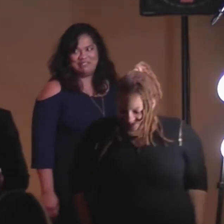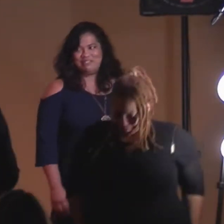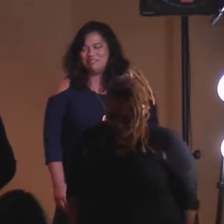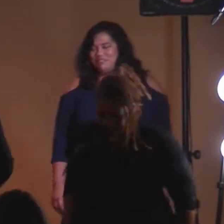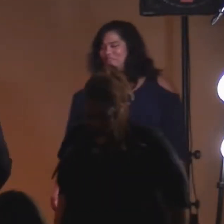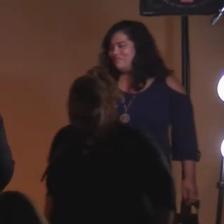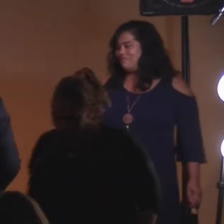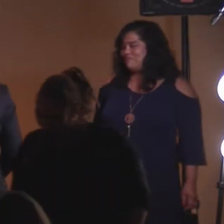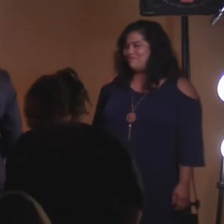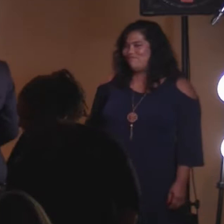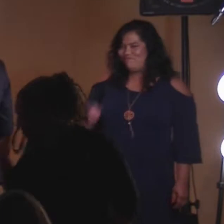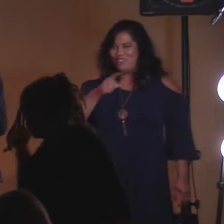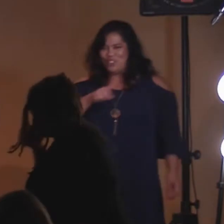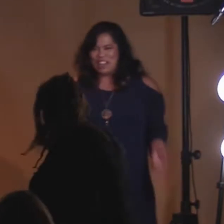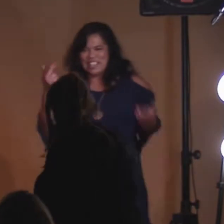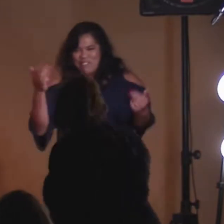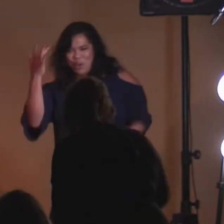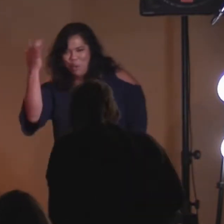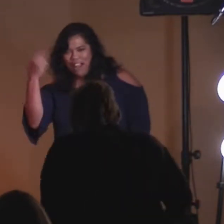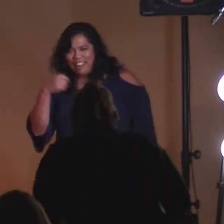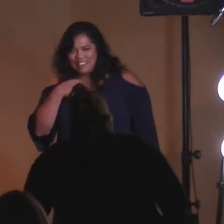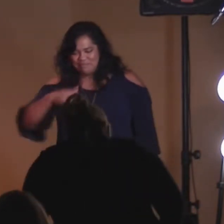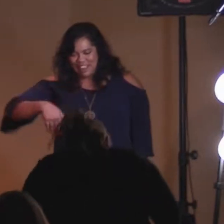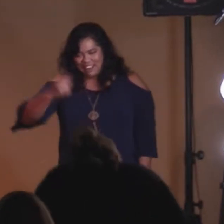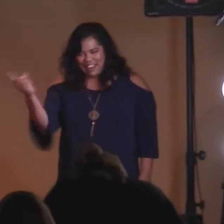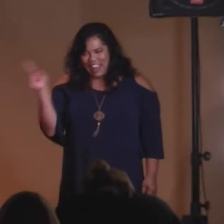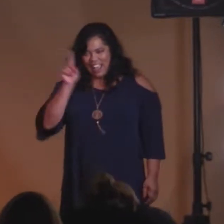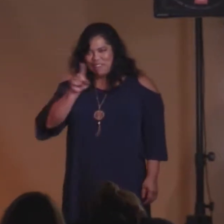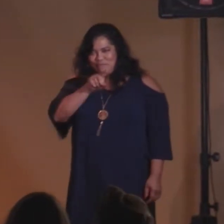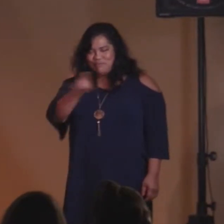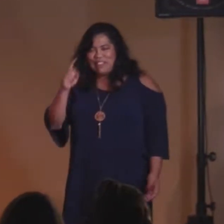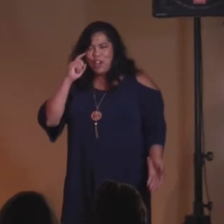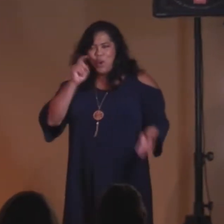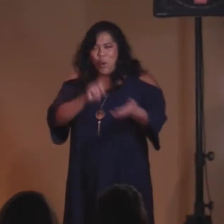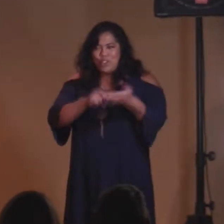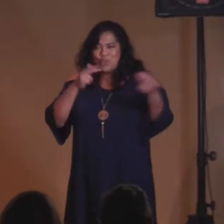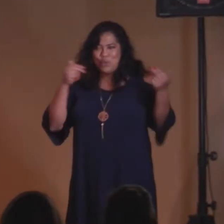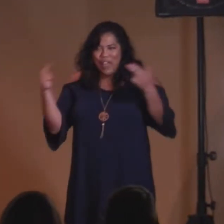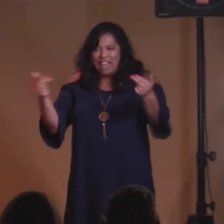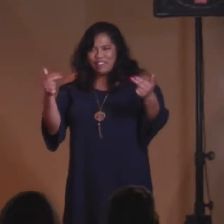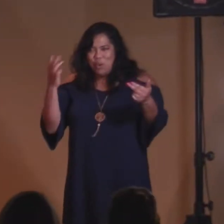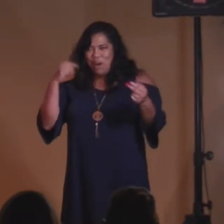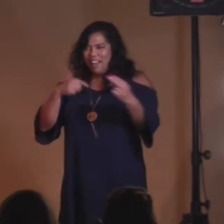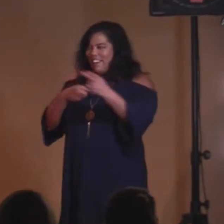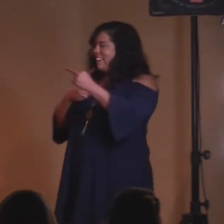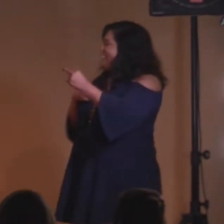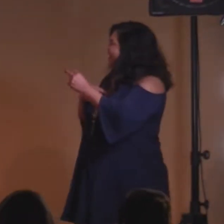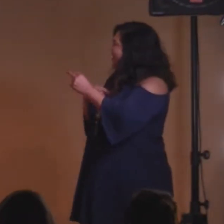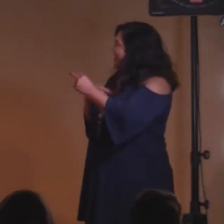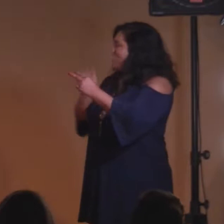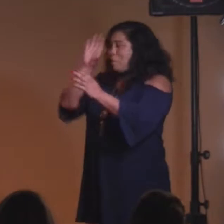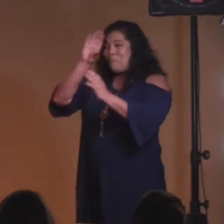Something's funny. I haven't even got up here yet, and y'all already laughing at me. What's up with that? Y'all laughing at this.